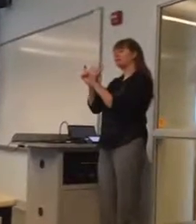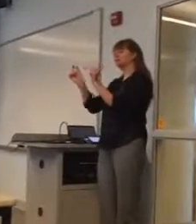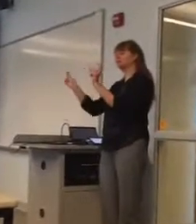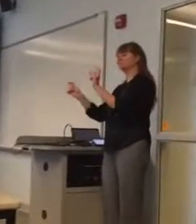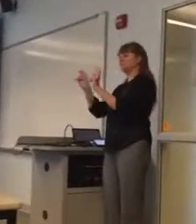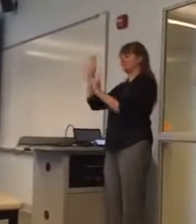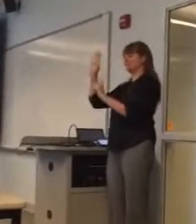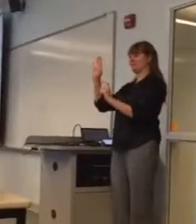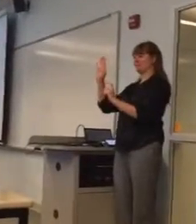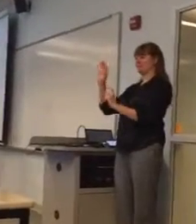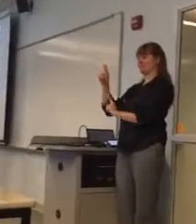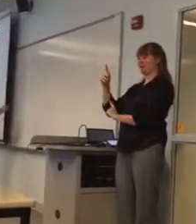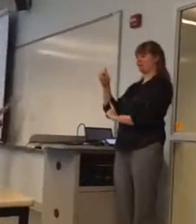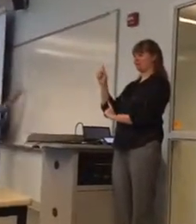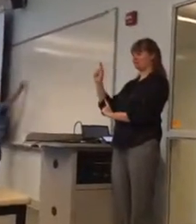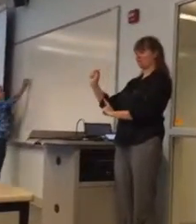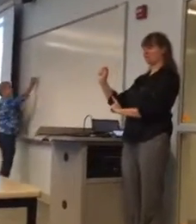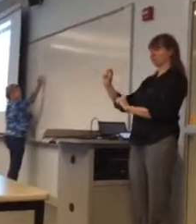set of B?